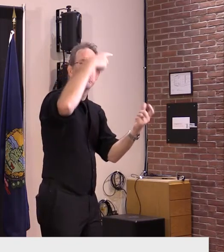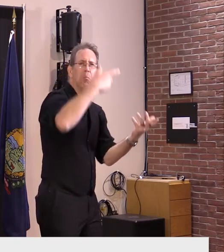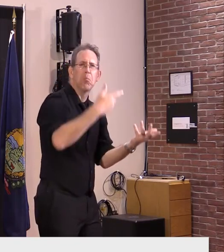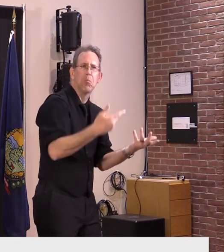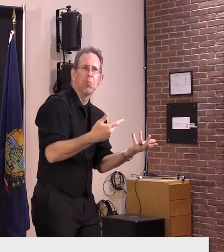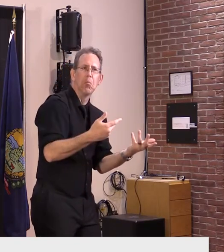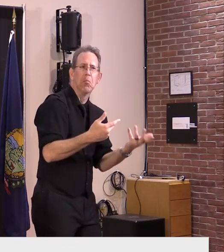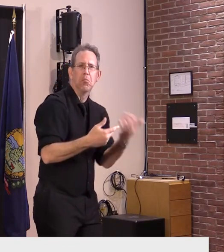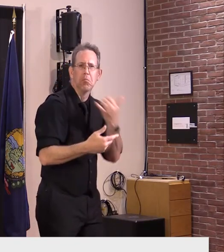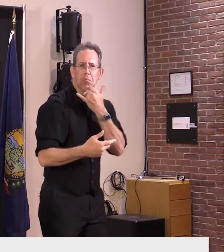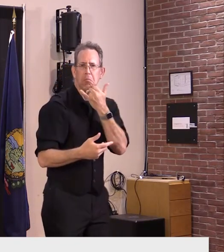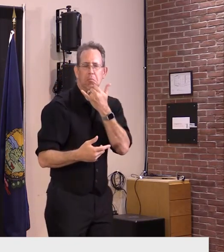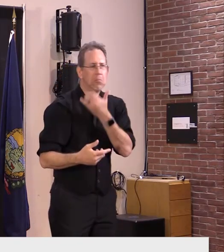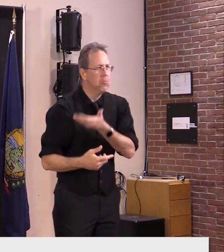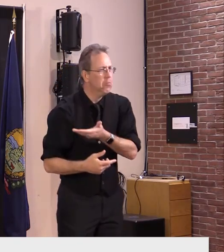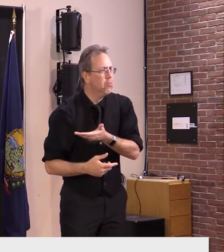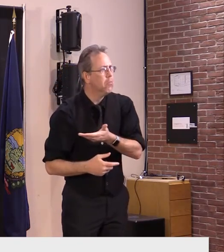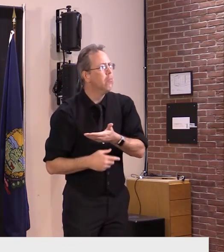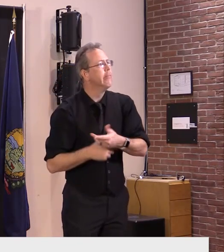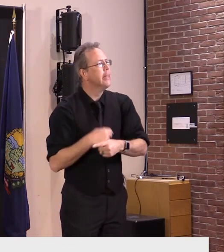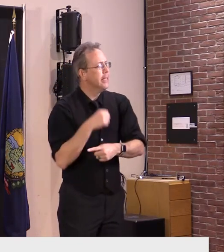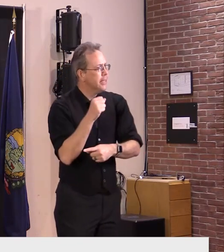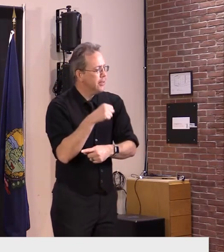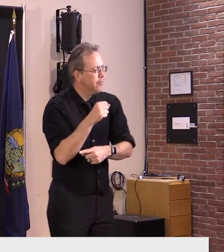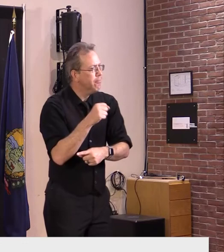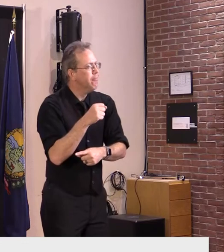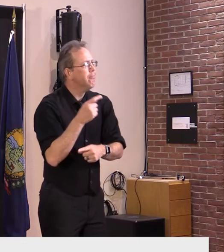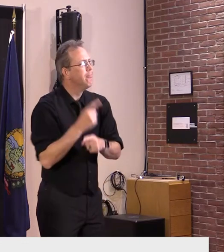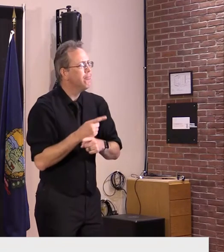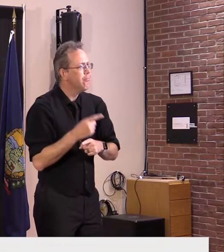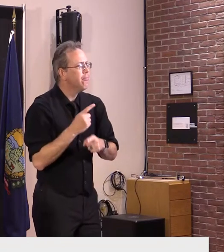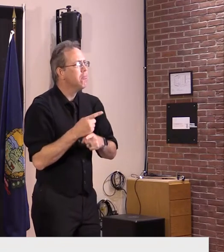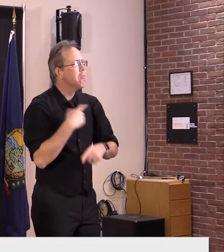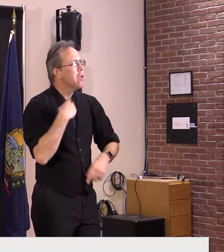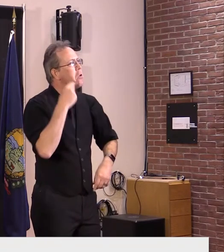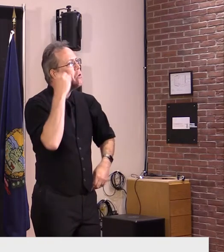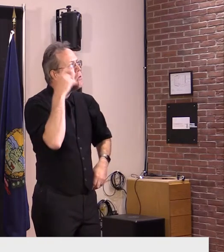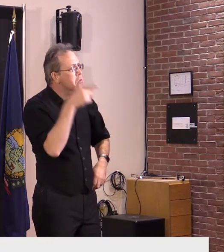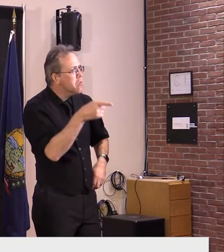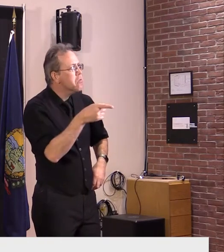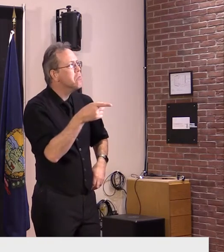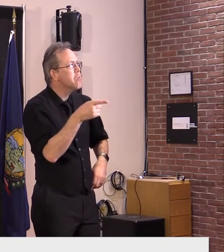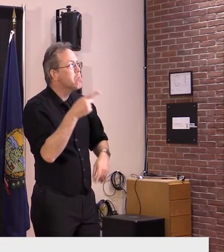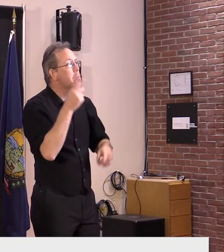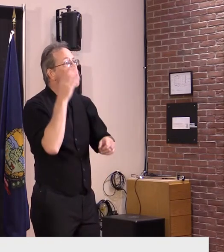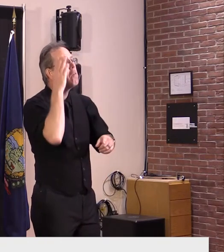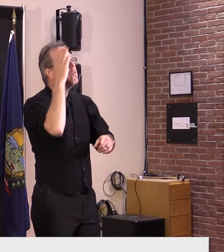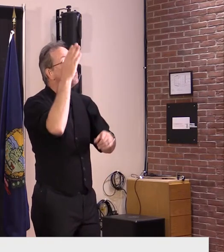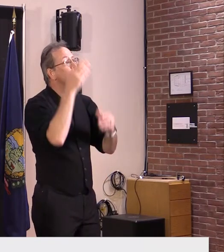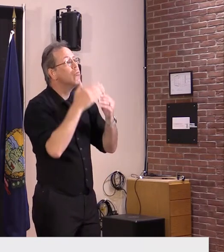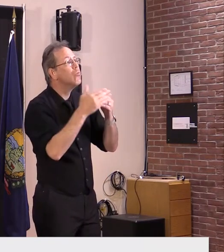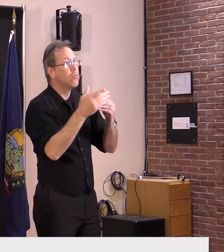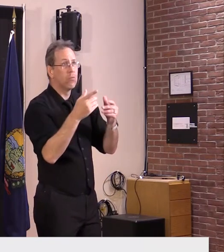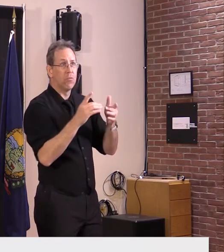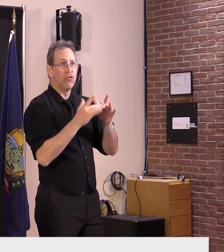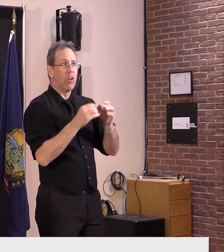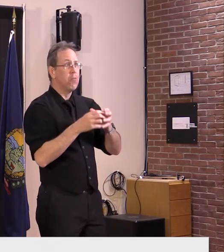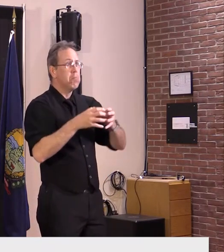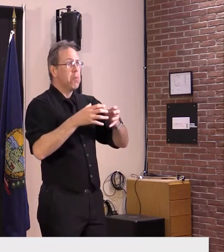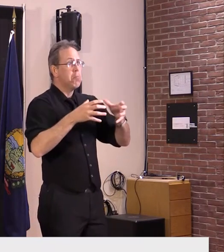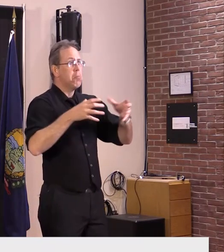do. I think that service is going to continue to expand and become more